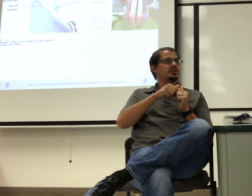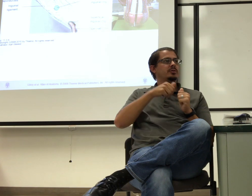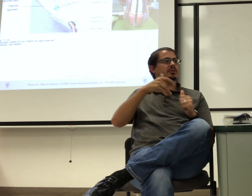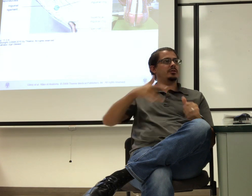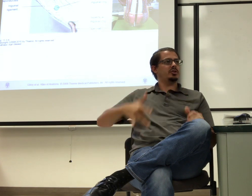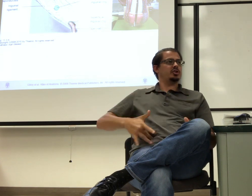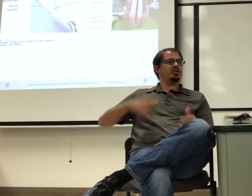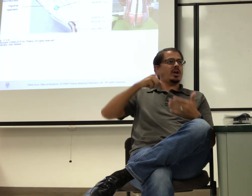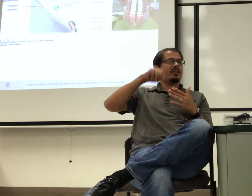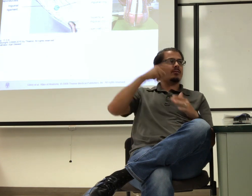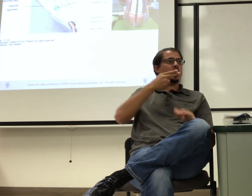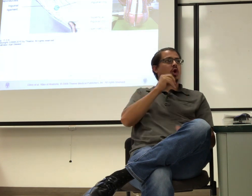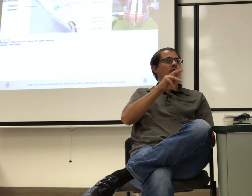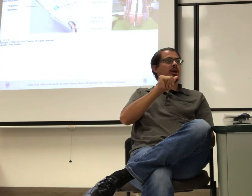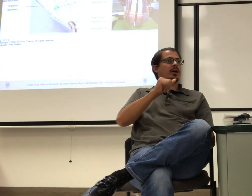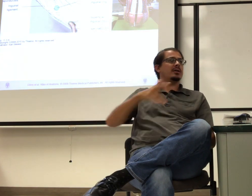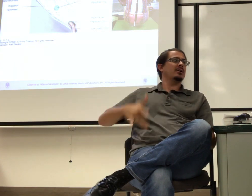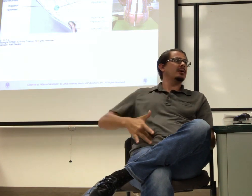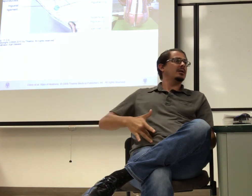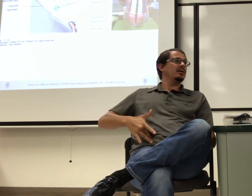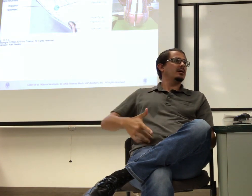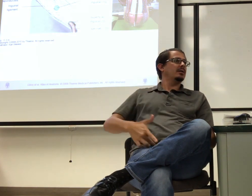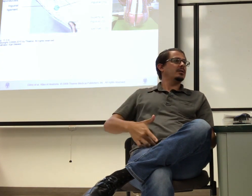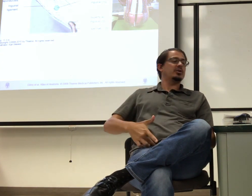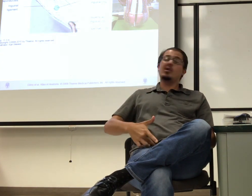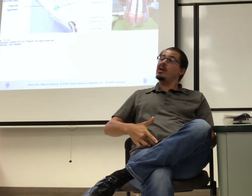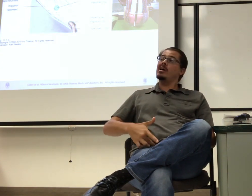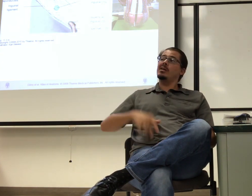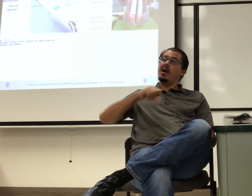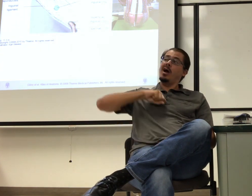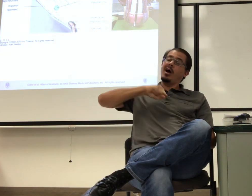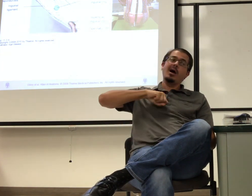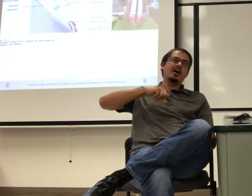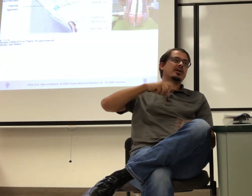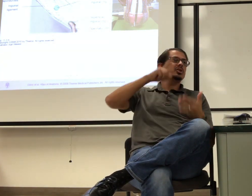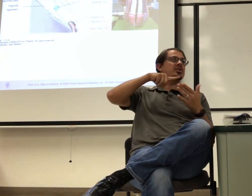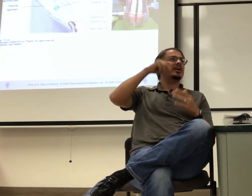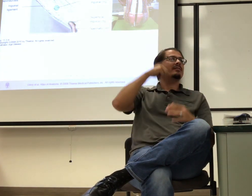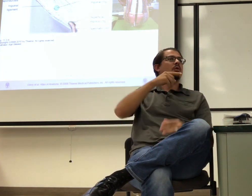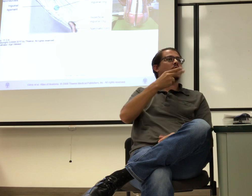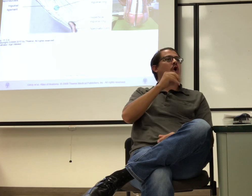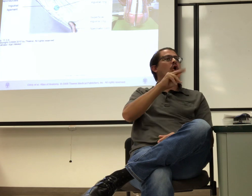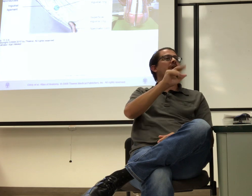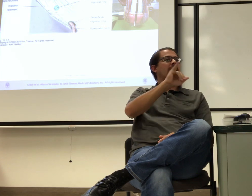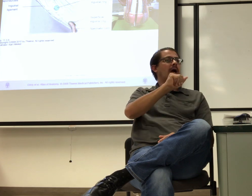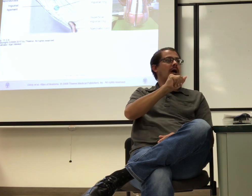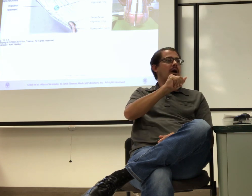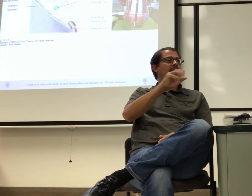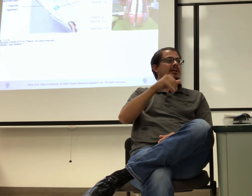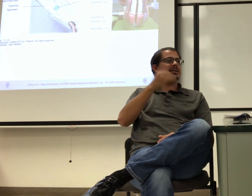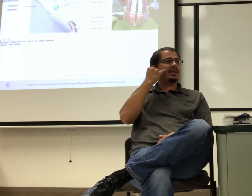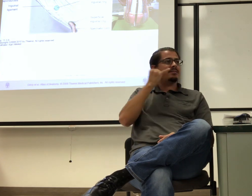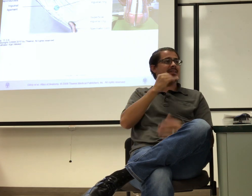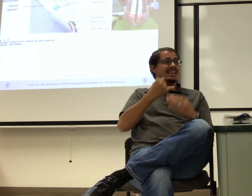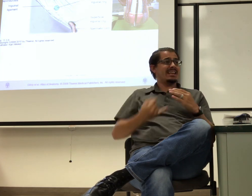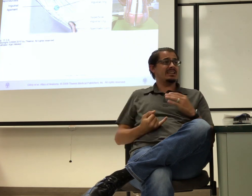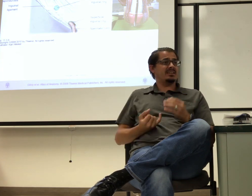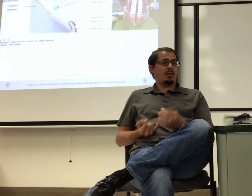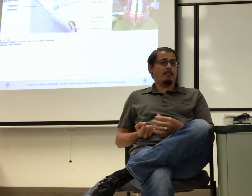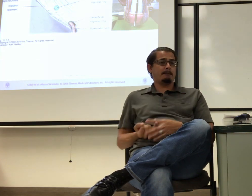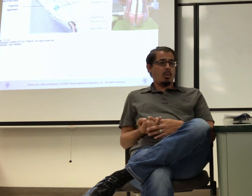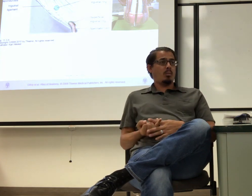this area and he says, turn your head and cough. He's checking for a hernia. A hernia is when a loop of intestine bursts out of your ab wall.